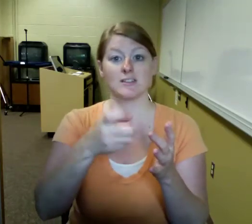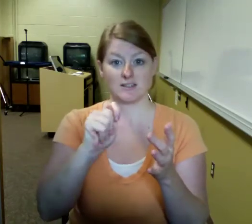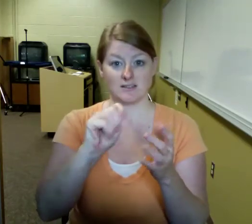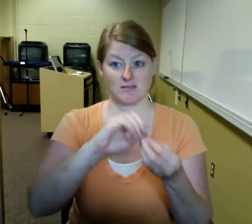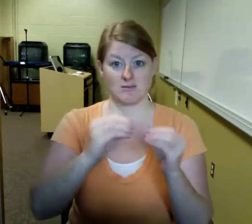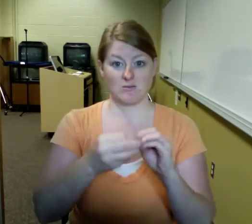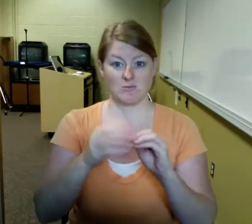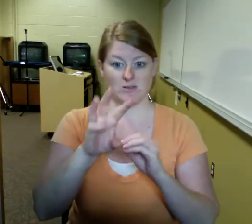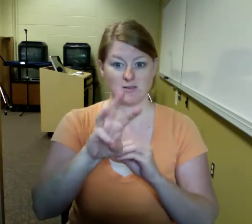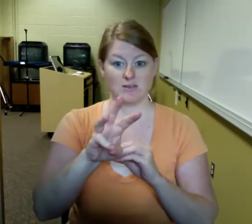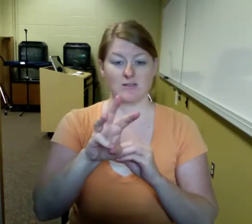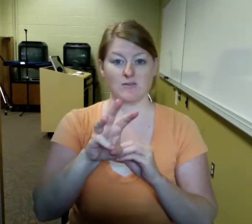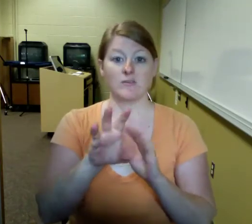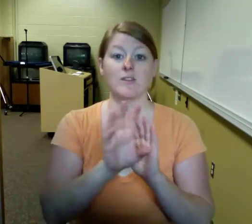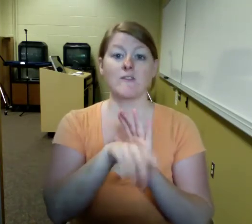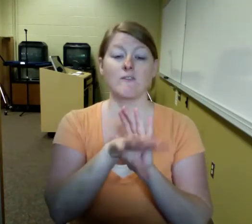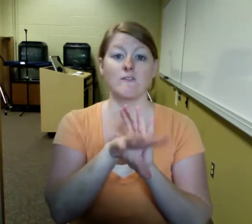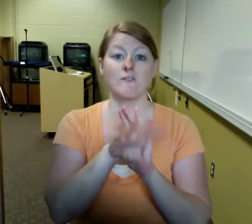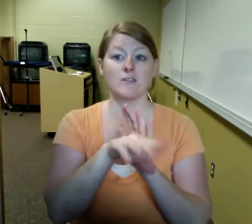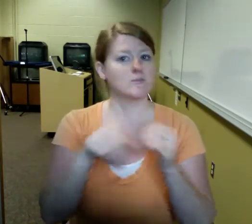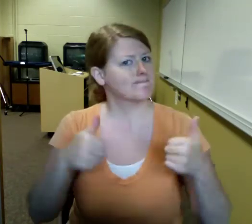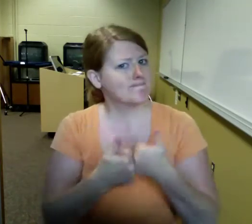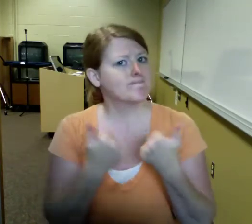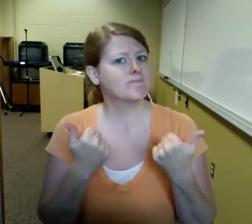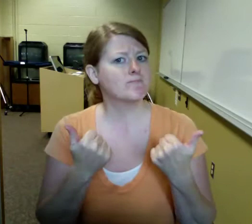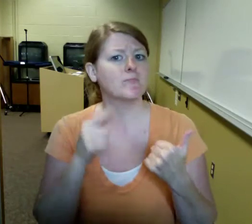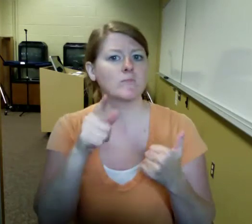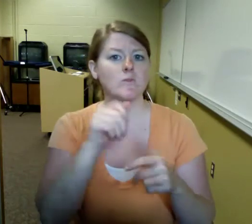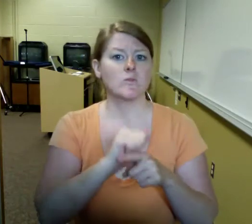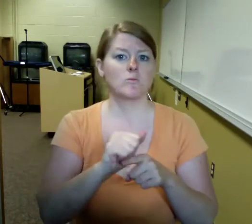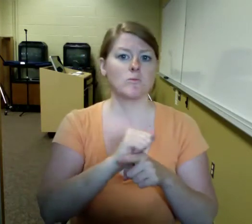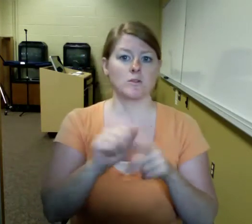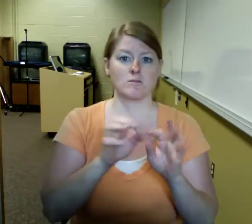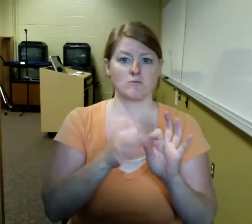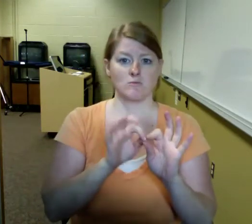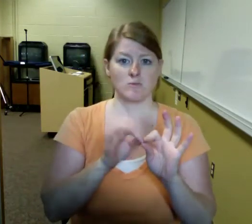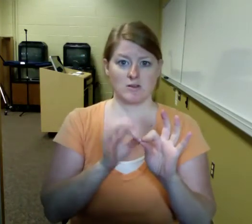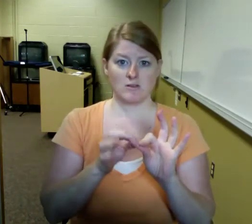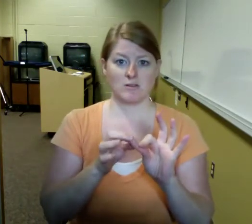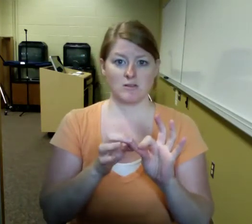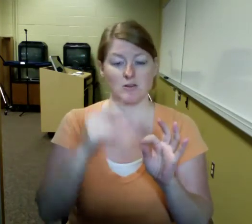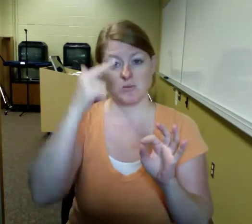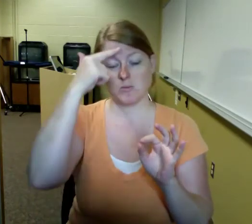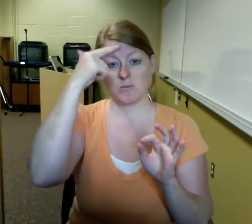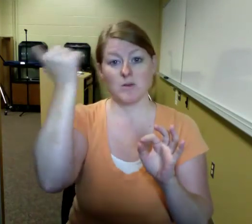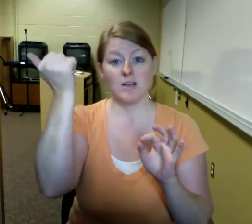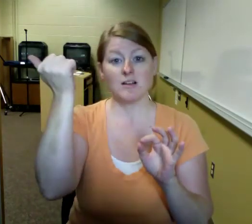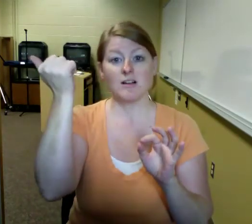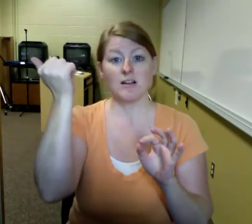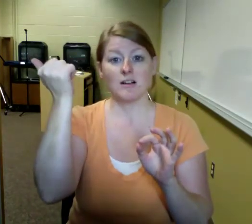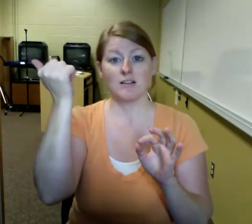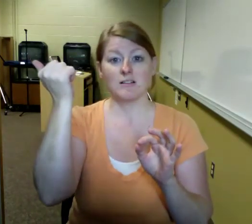This vignette will be one of the most challenging for you to practice interpreting because of the nature of the legal text being